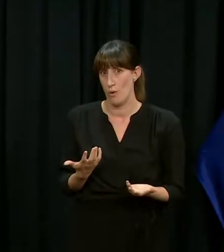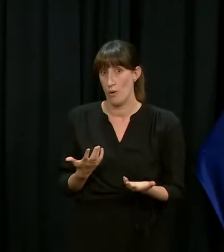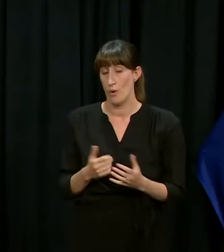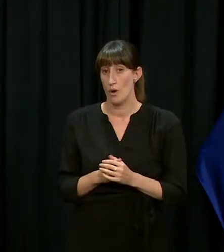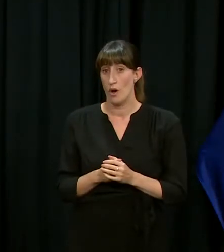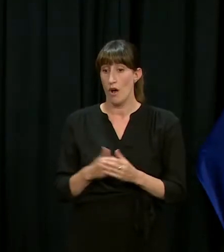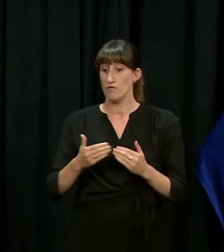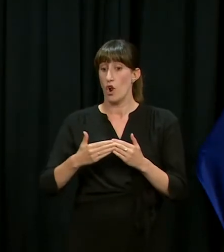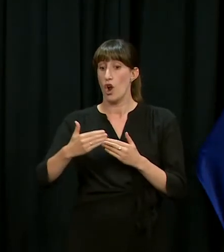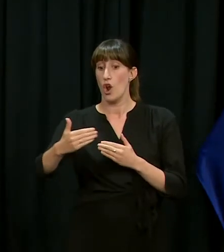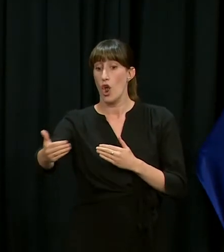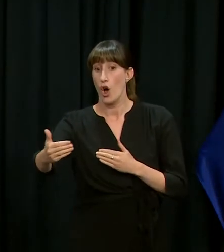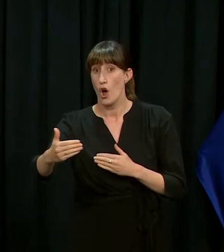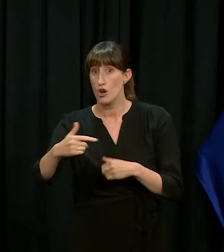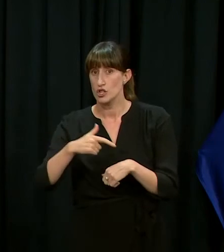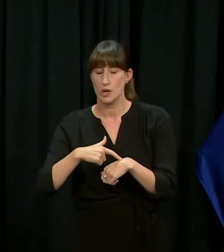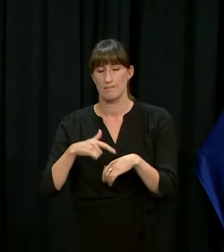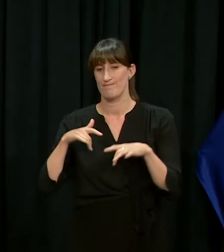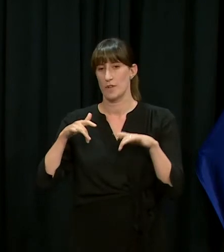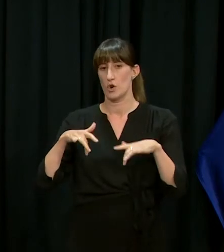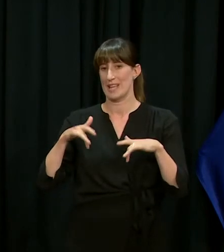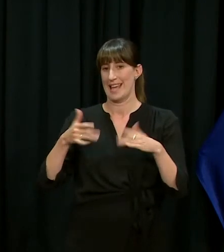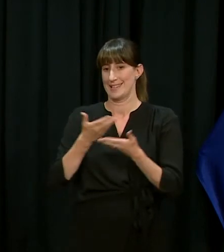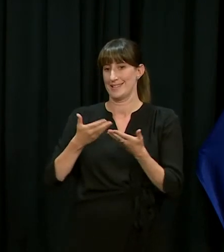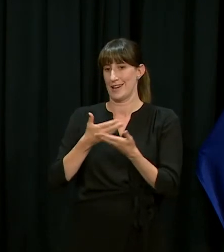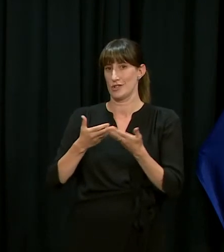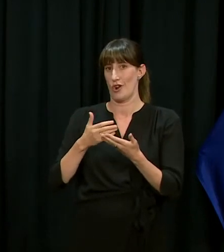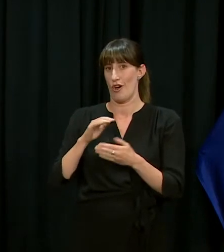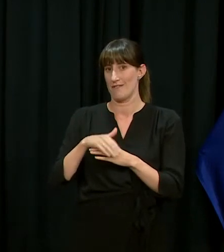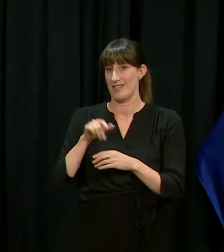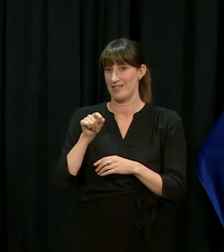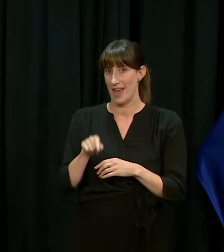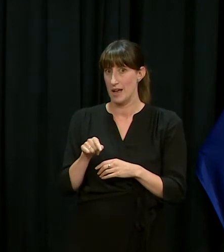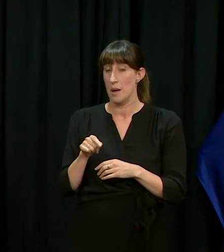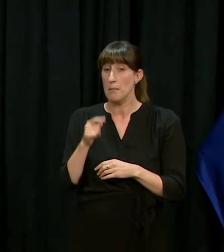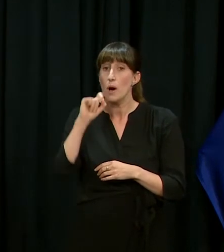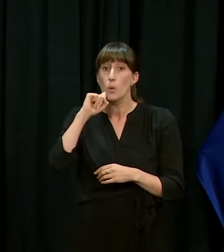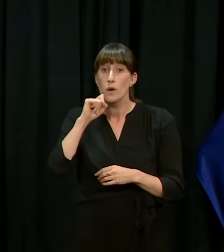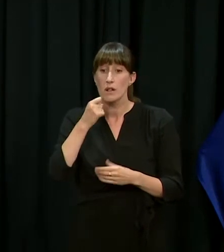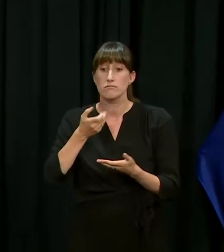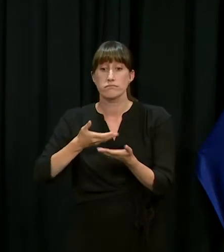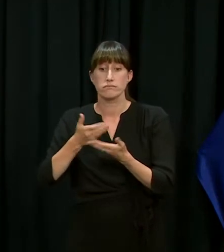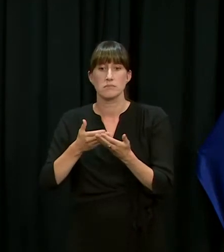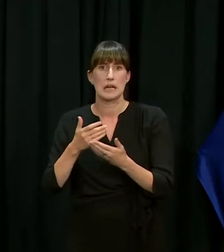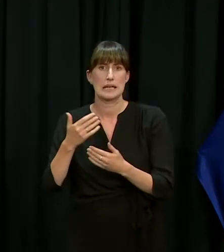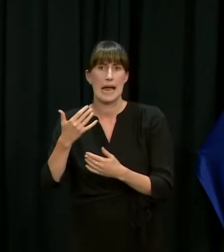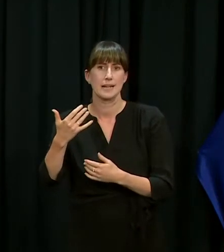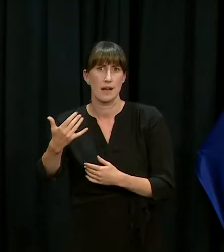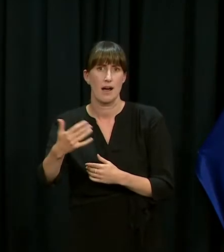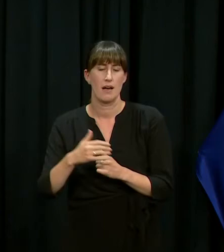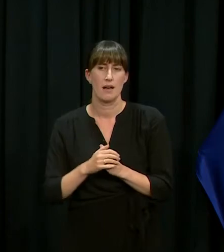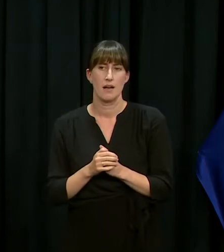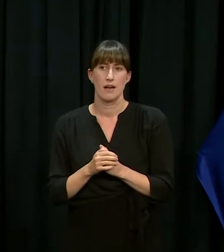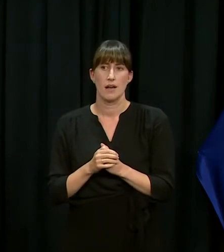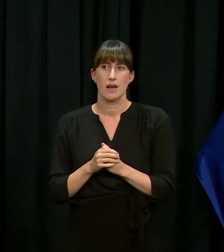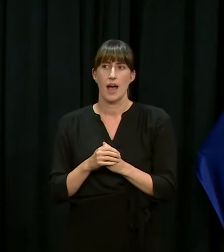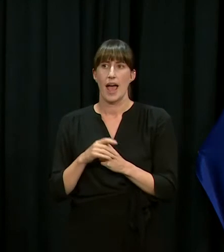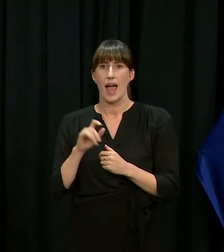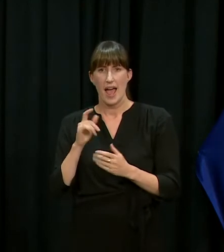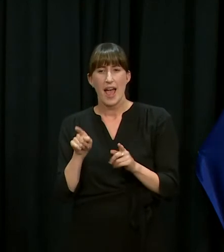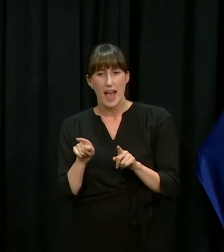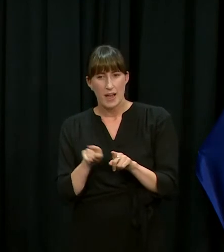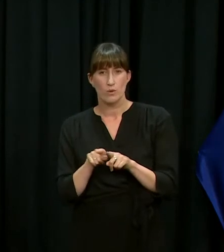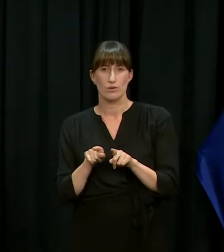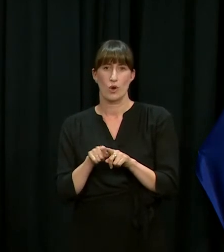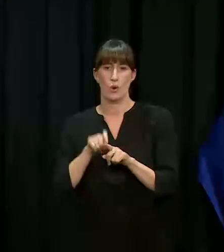we'd keep it in long term wasn't had. It's likely that we'll have that down the track, and potentially at the same time that we discuss QR code use, because